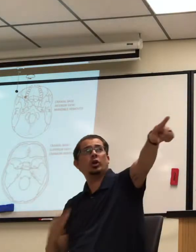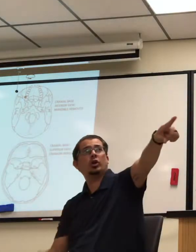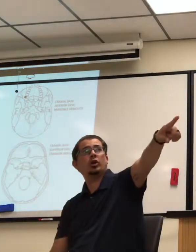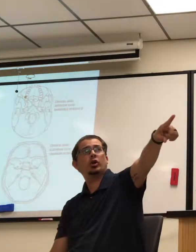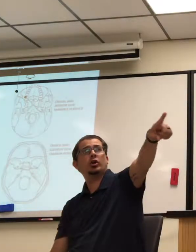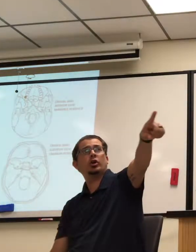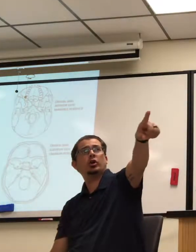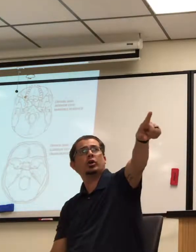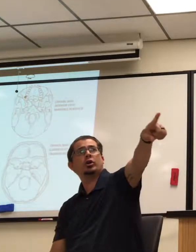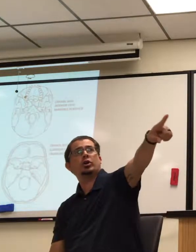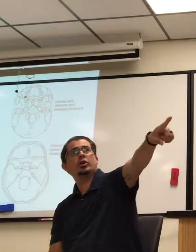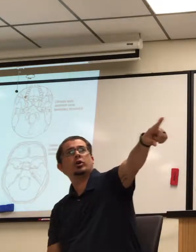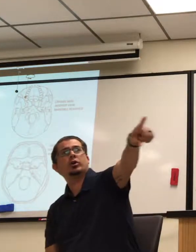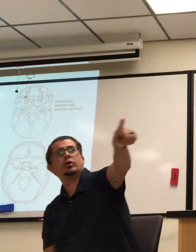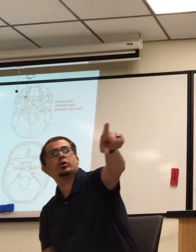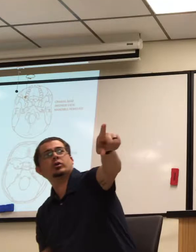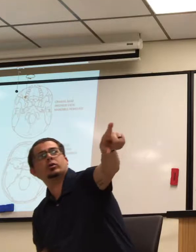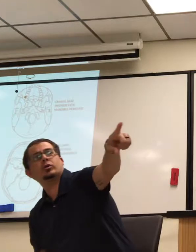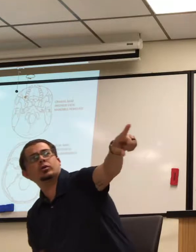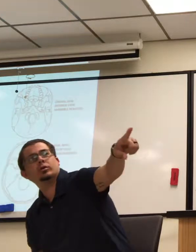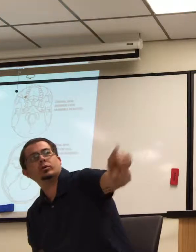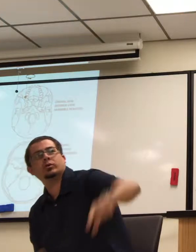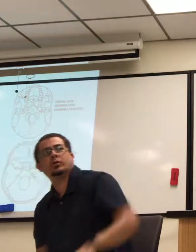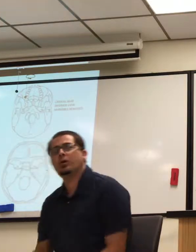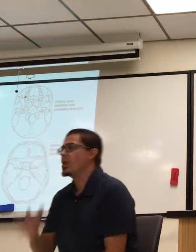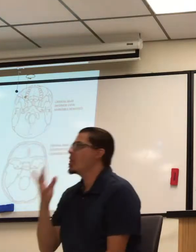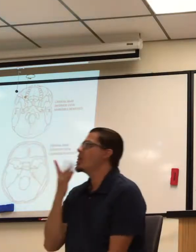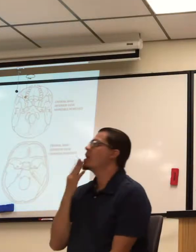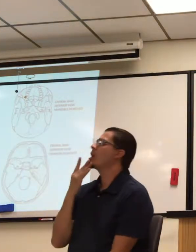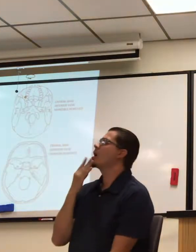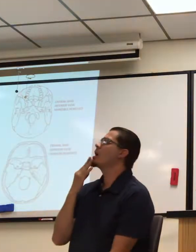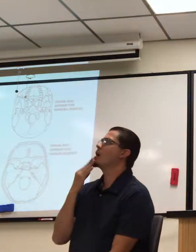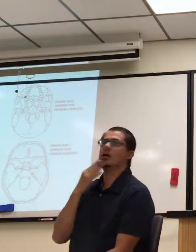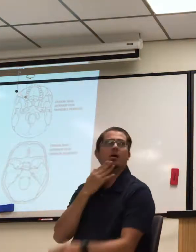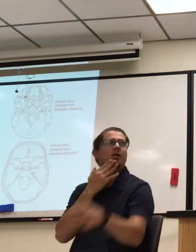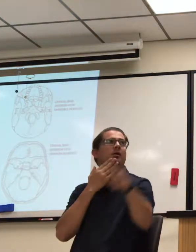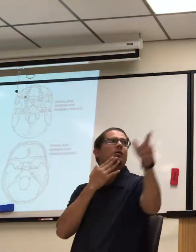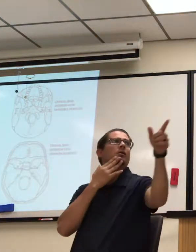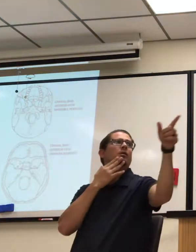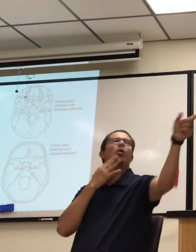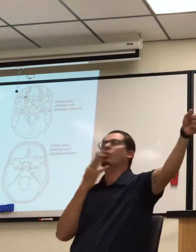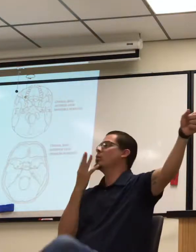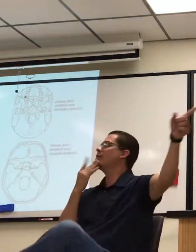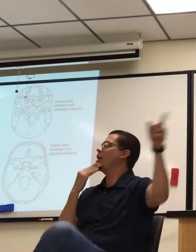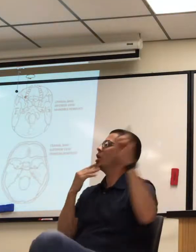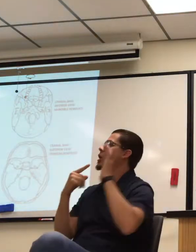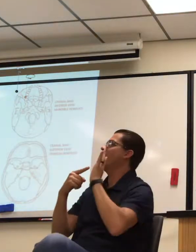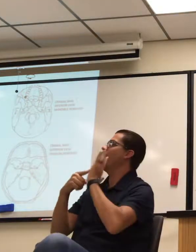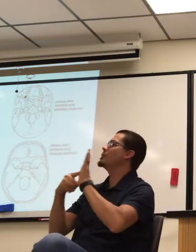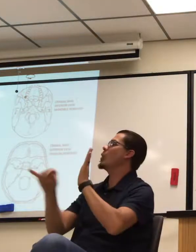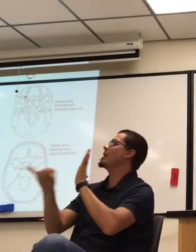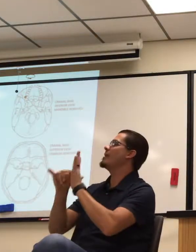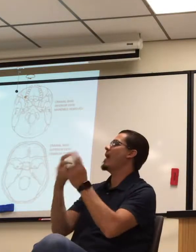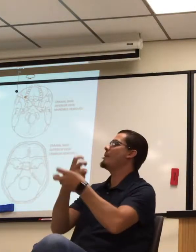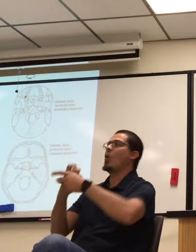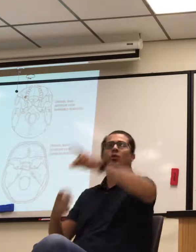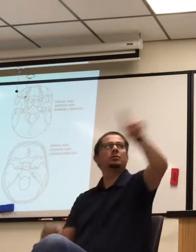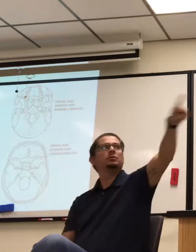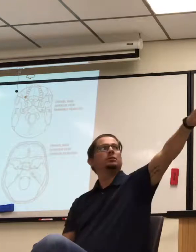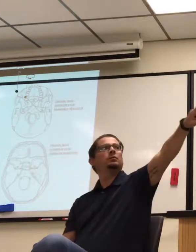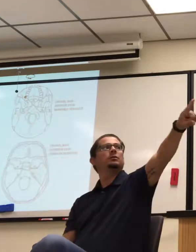Yeah, and we'll color too. So colored helps you identify the bones, and because when they're not colored, you can still make them out,